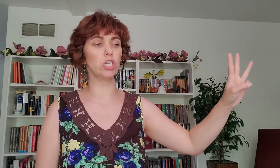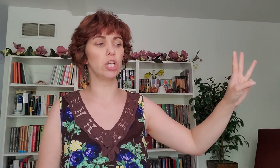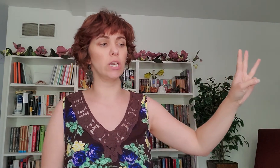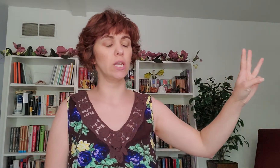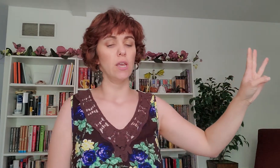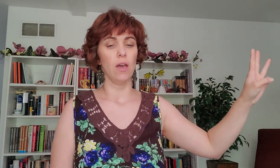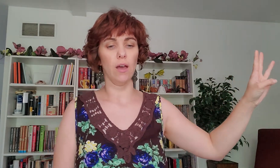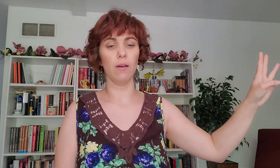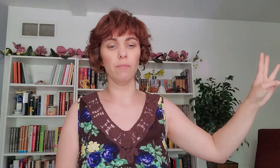expansion.